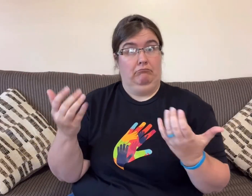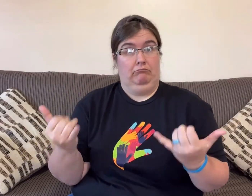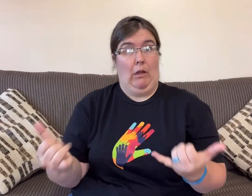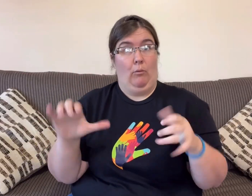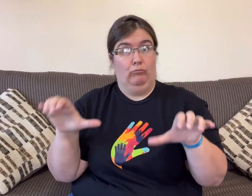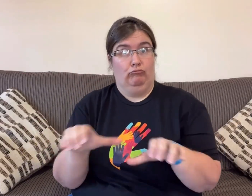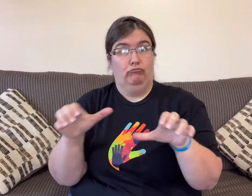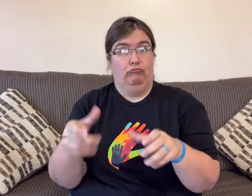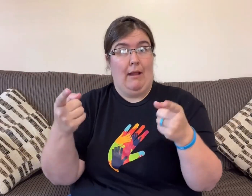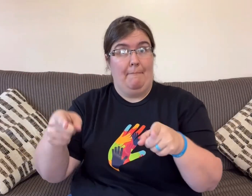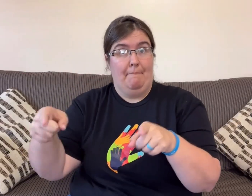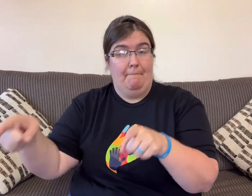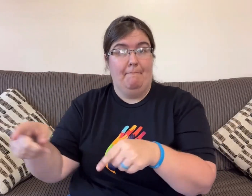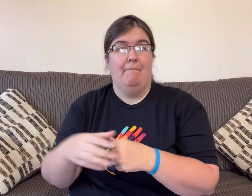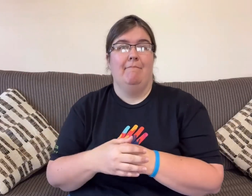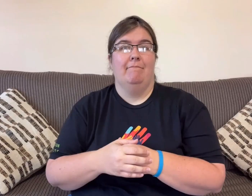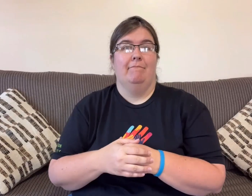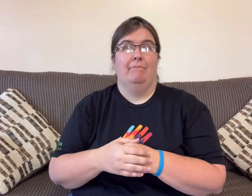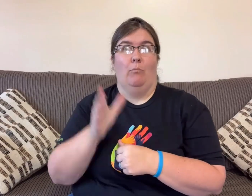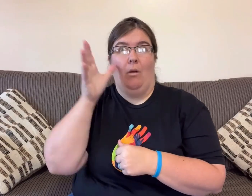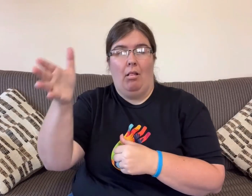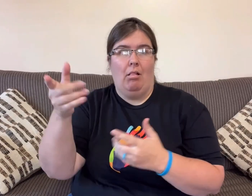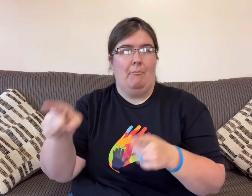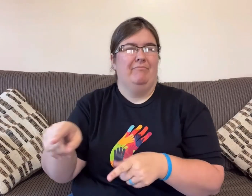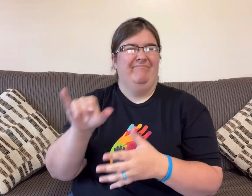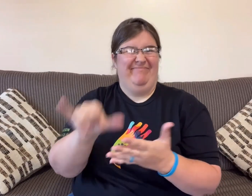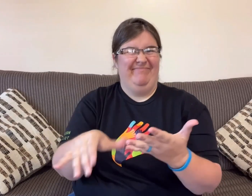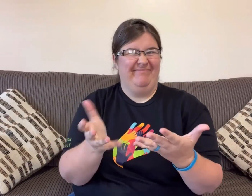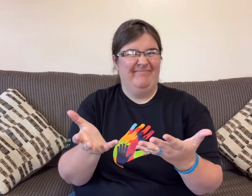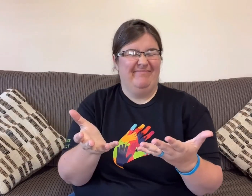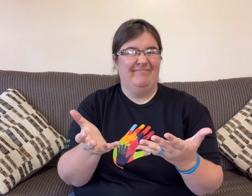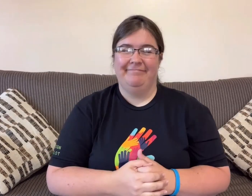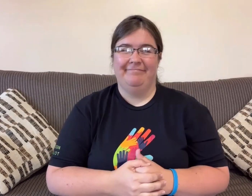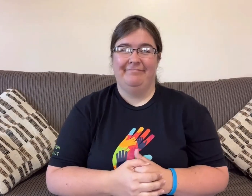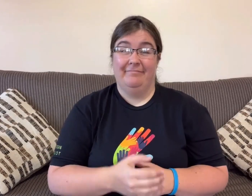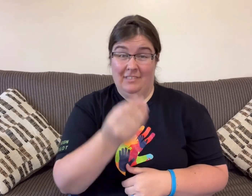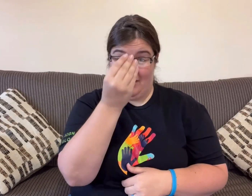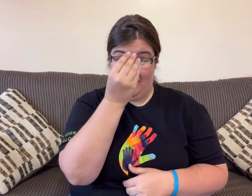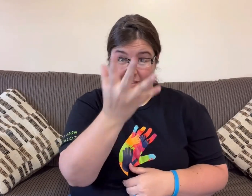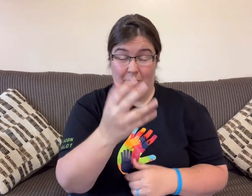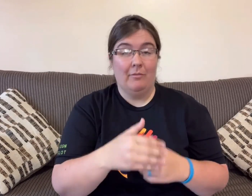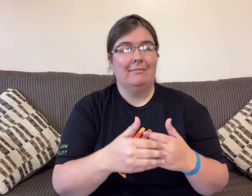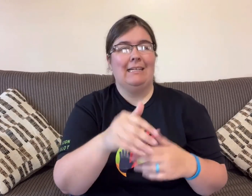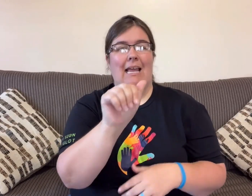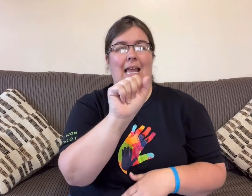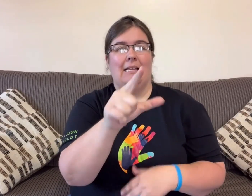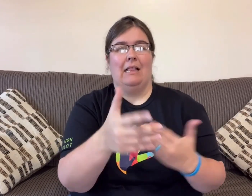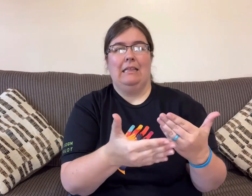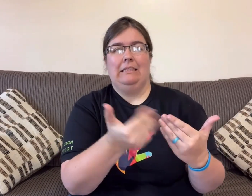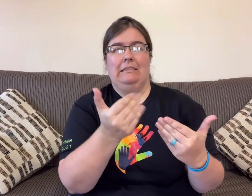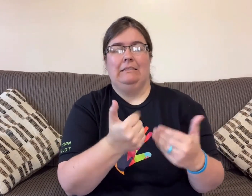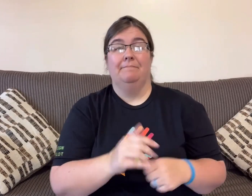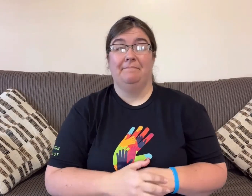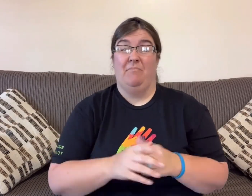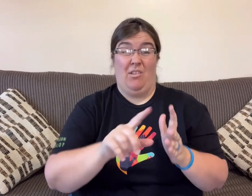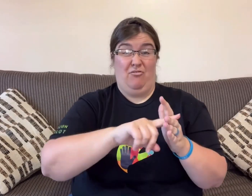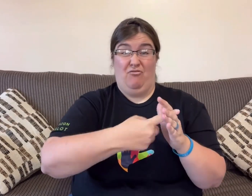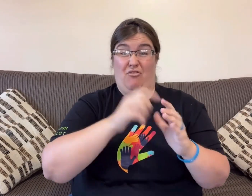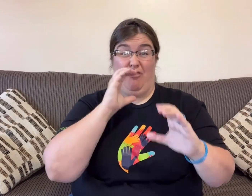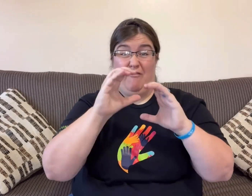ing means now, it's currently happening, or verb endings for future occurrences. So just so you know, time in ASL is super easy. At the